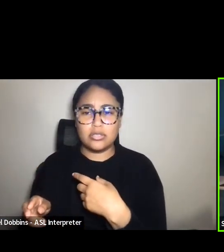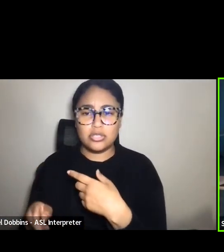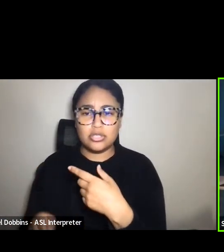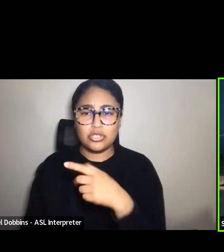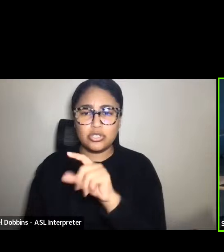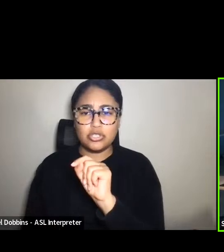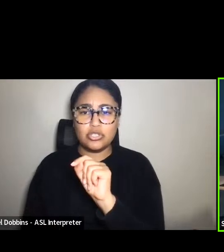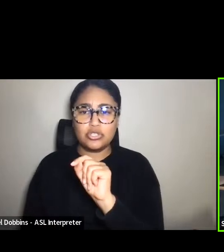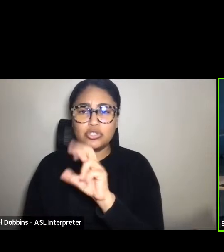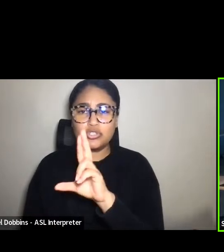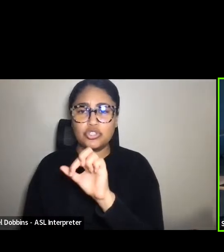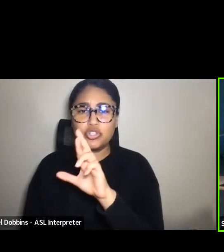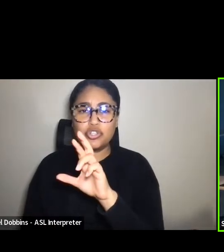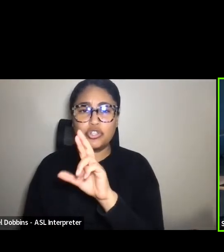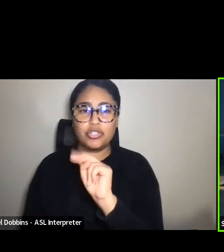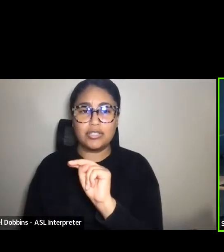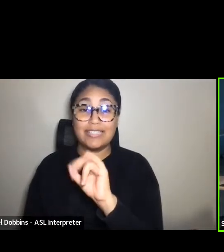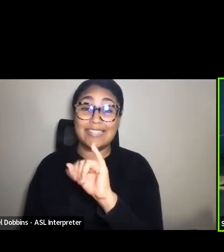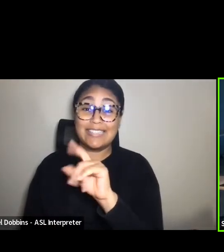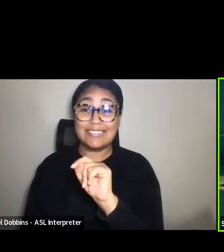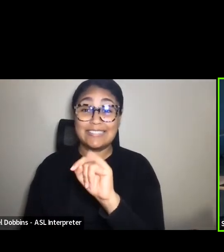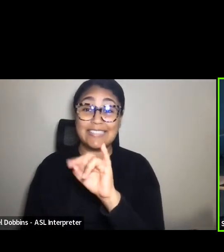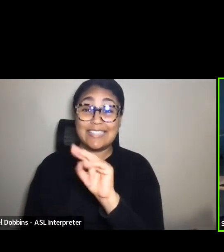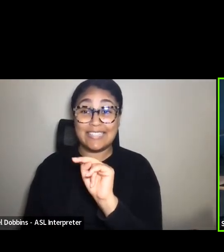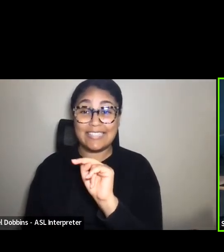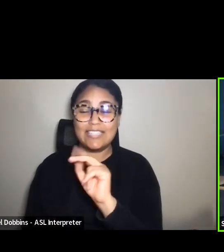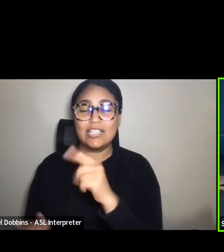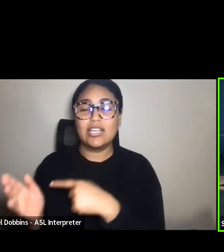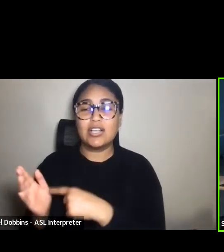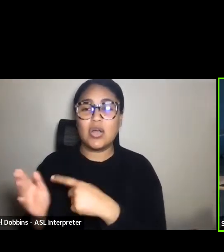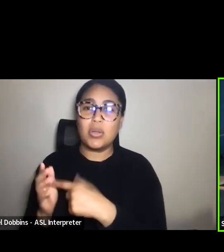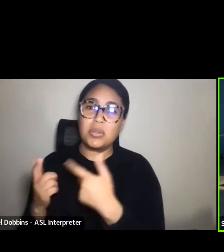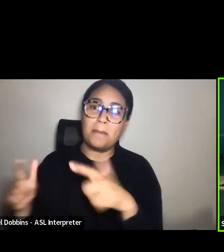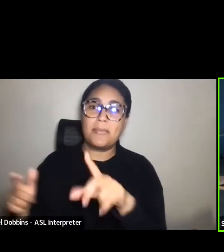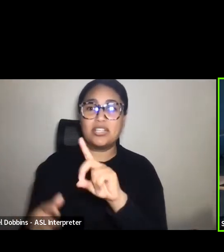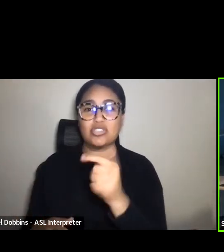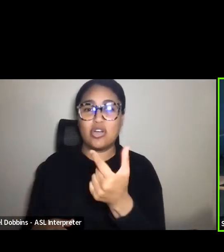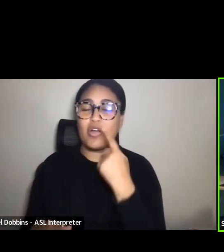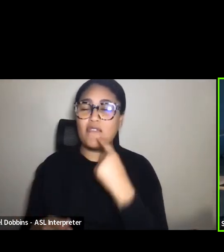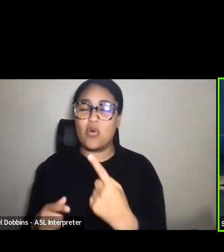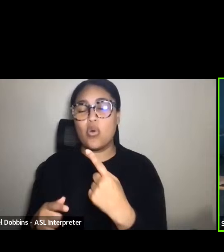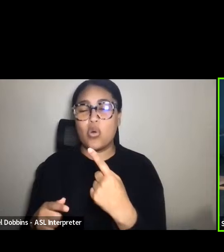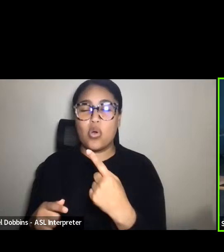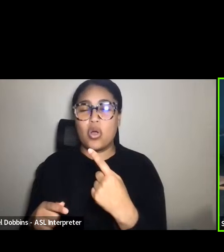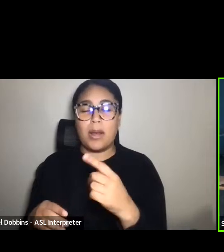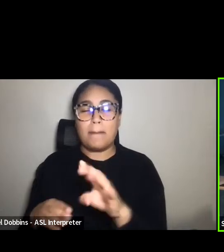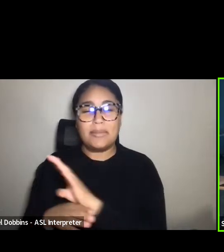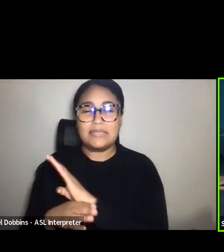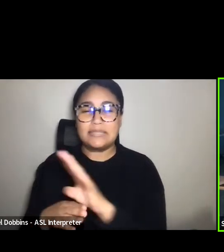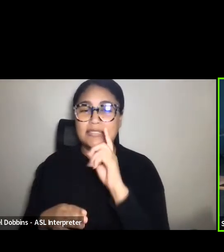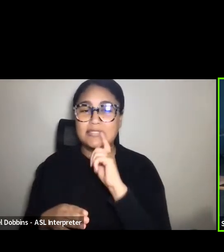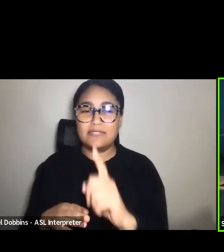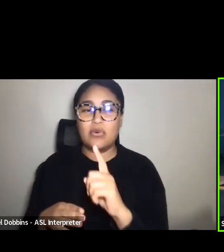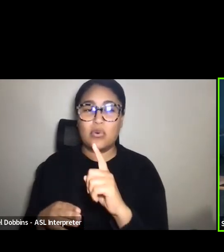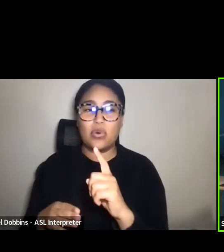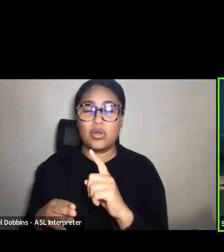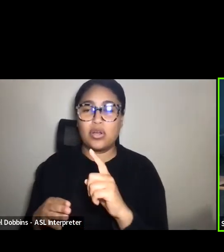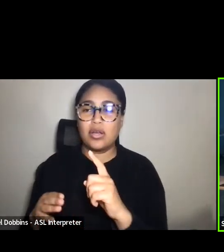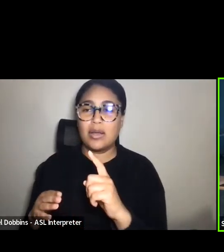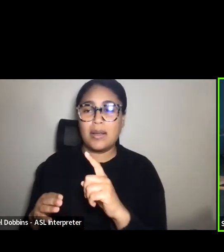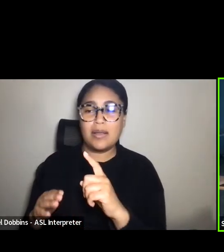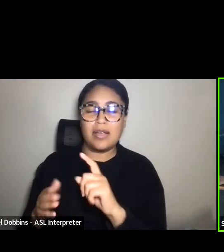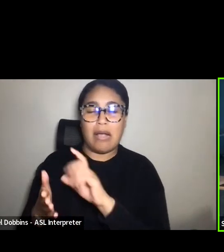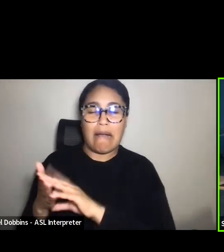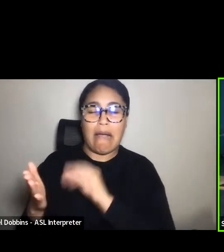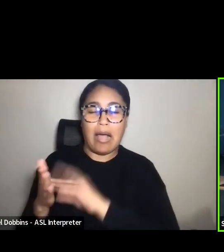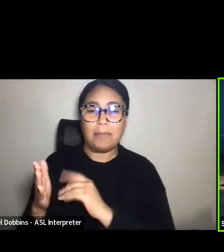the big dog in the sort of plagiarism business in most educational institutions. I think they have a formal partnership with Berkeley. And so they